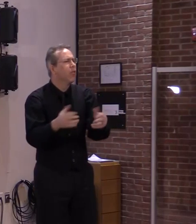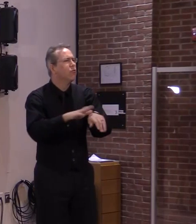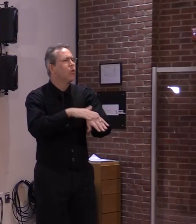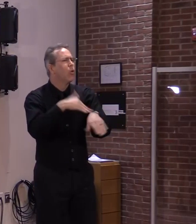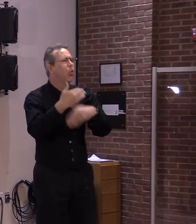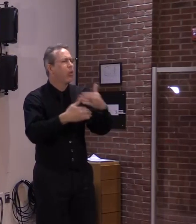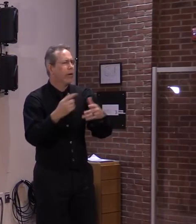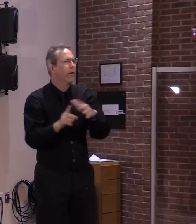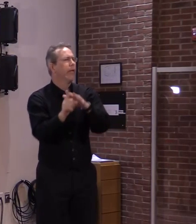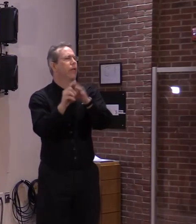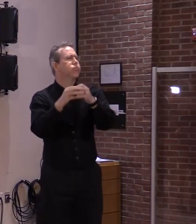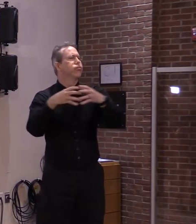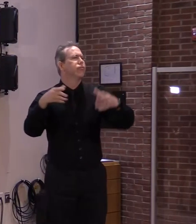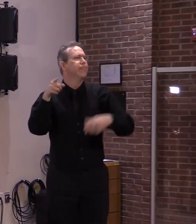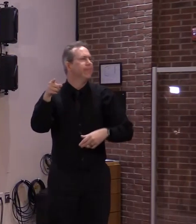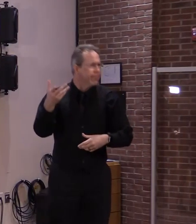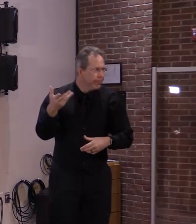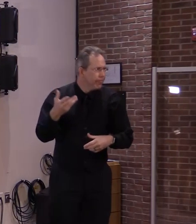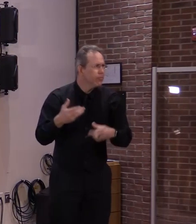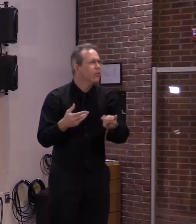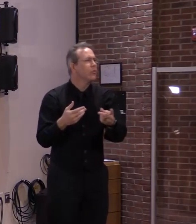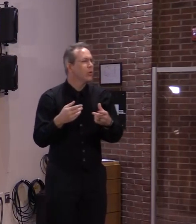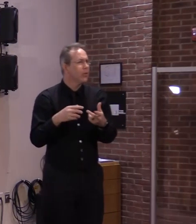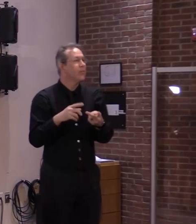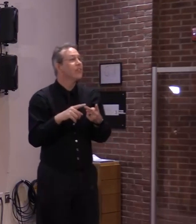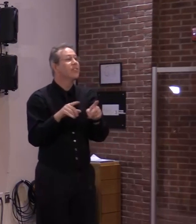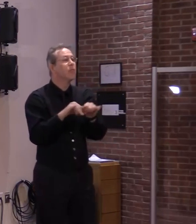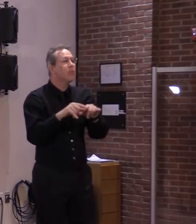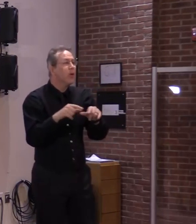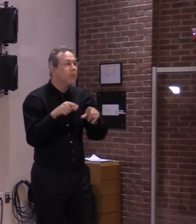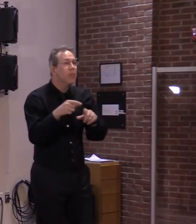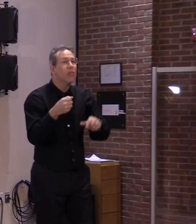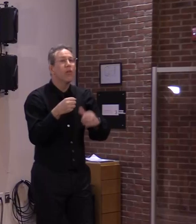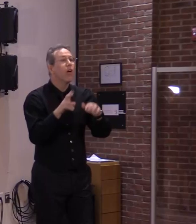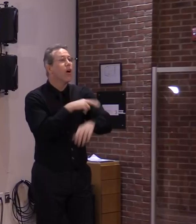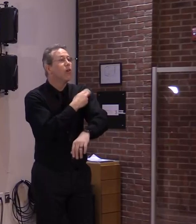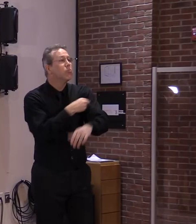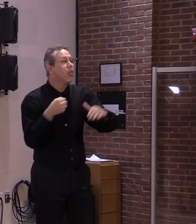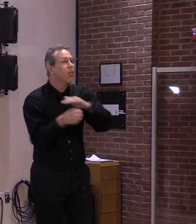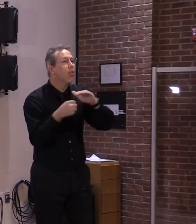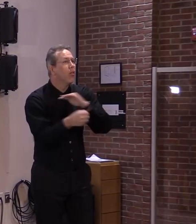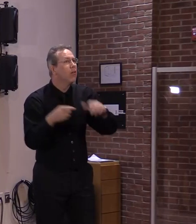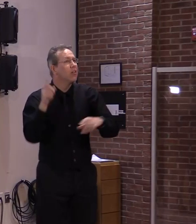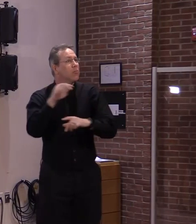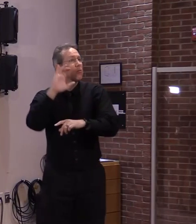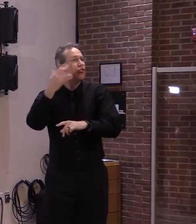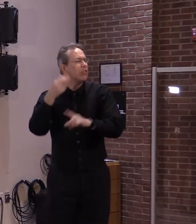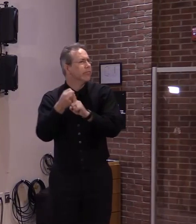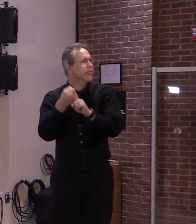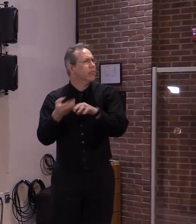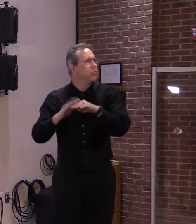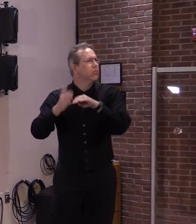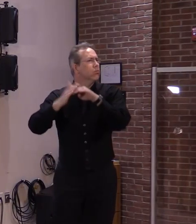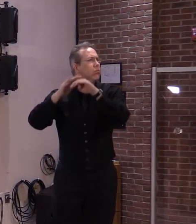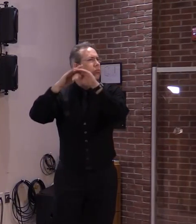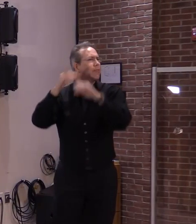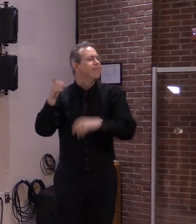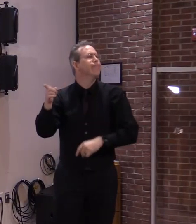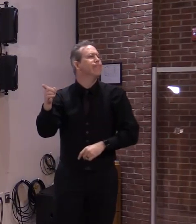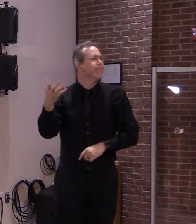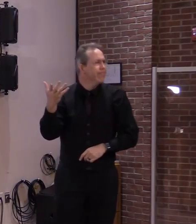hospitalizations. And now this week, the indication is clearer. Aided by many feeling the general fatigue of